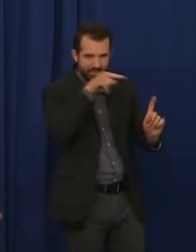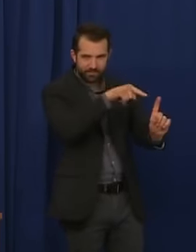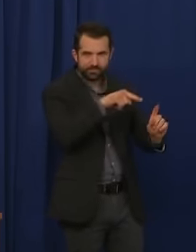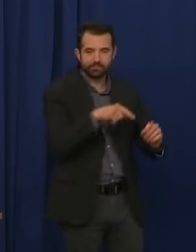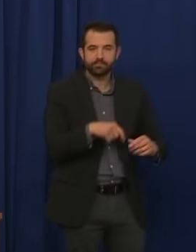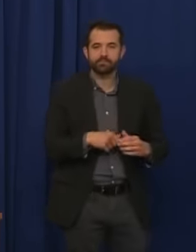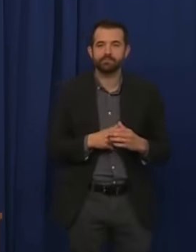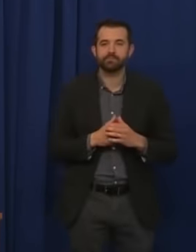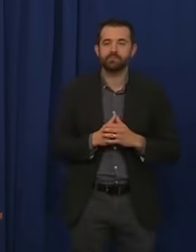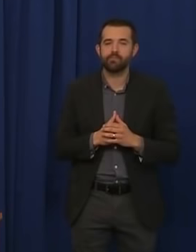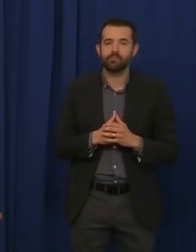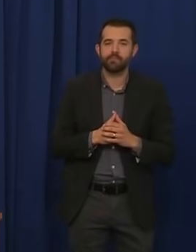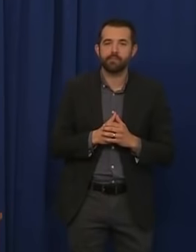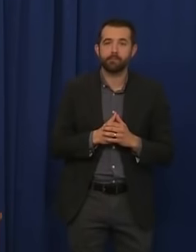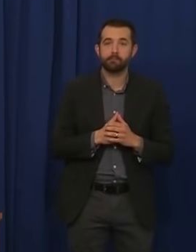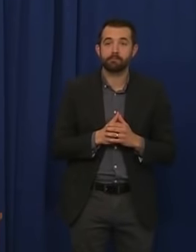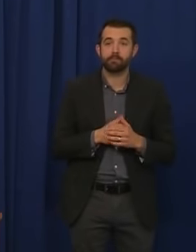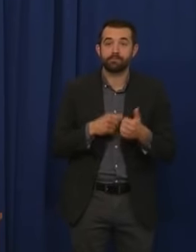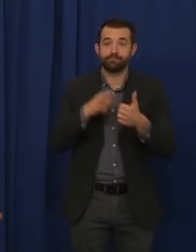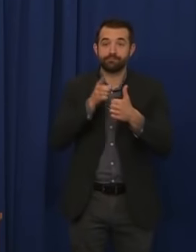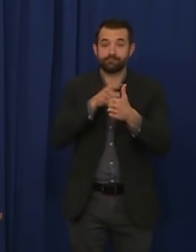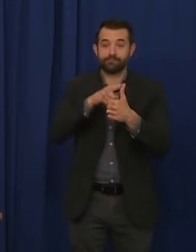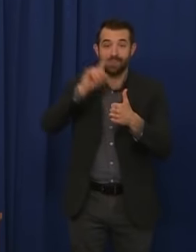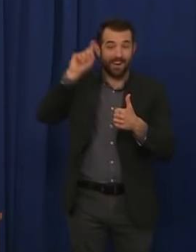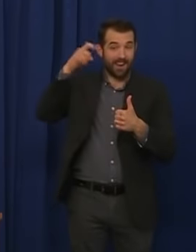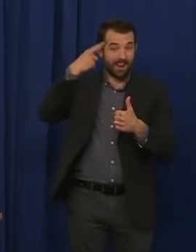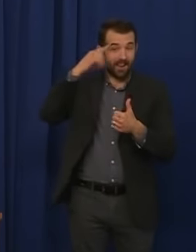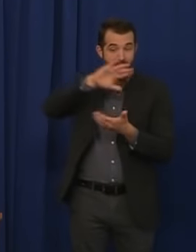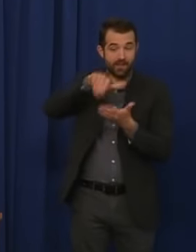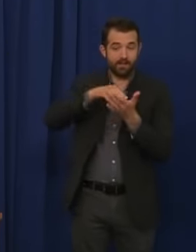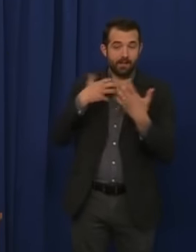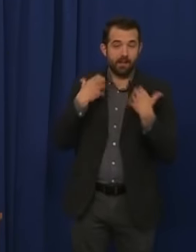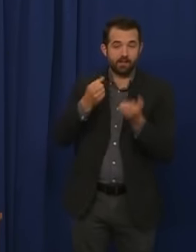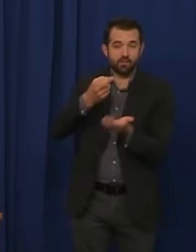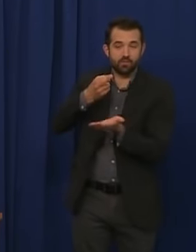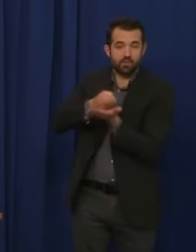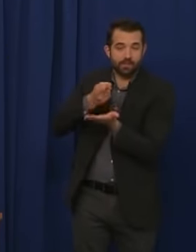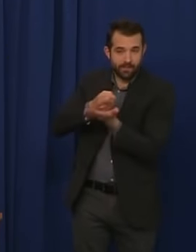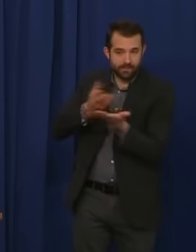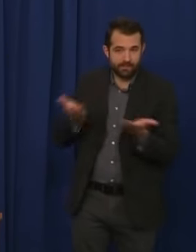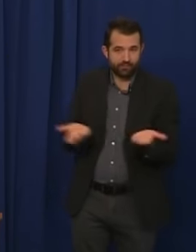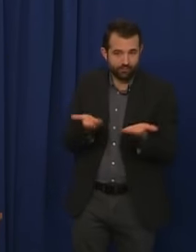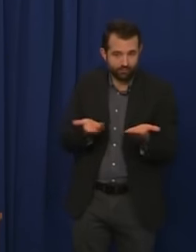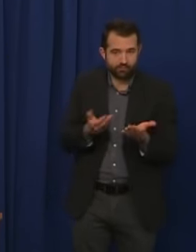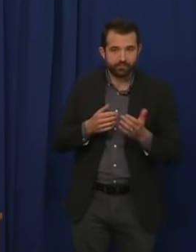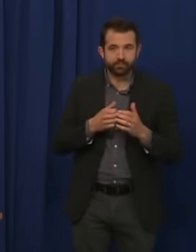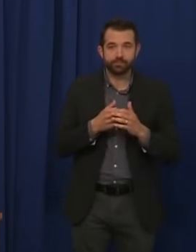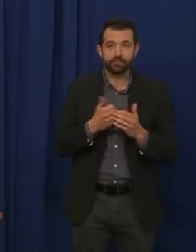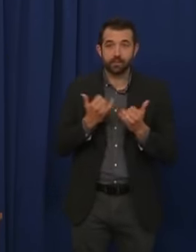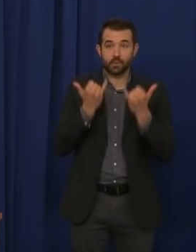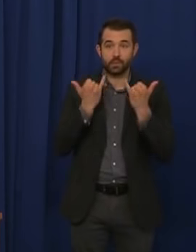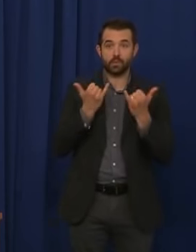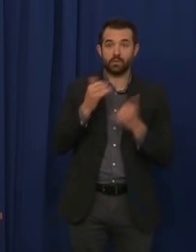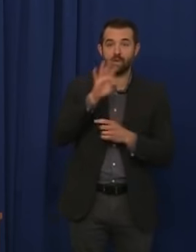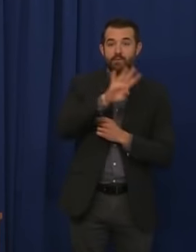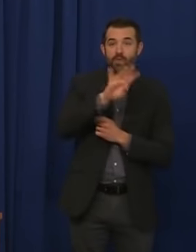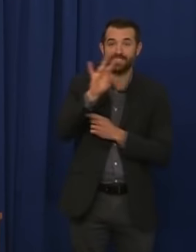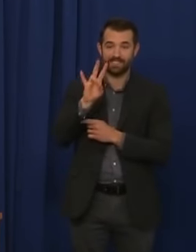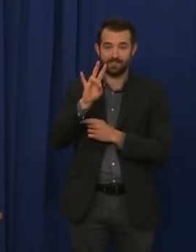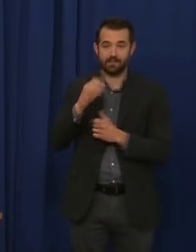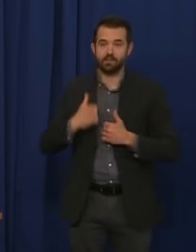now. The first is at the Augusta Center for Health and Rehabilitation, where there are currently 47